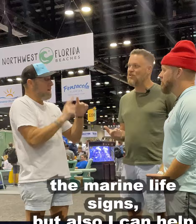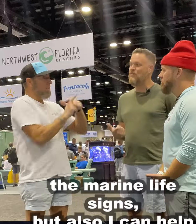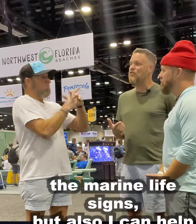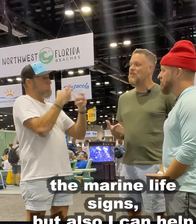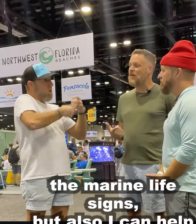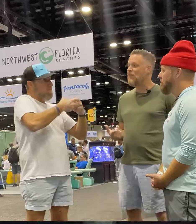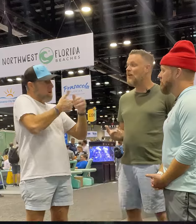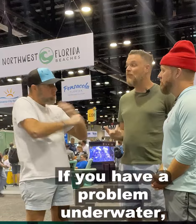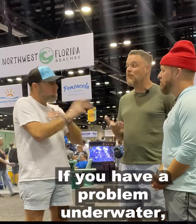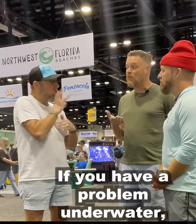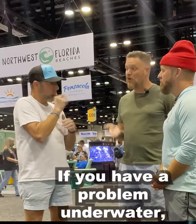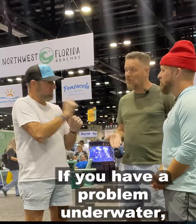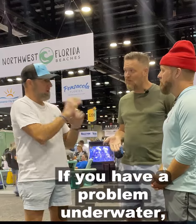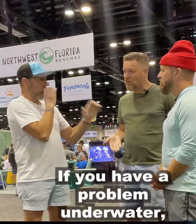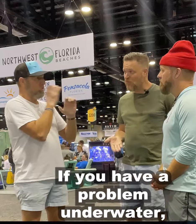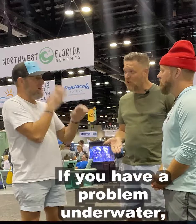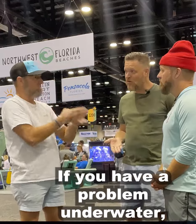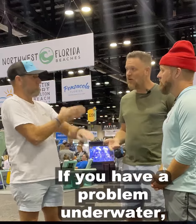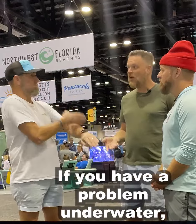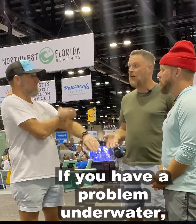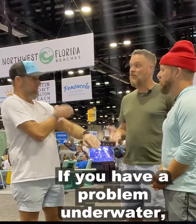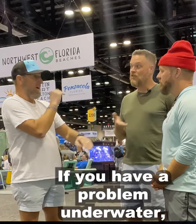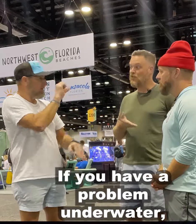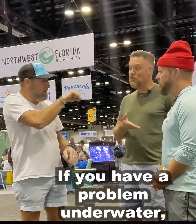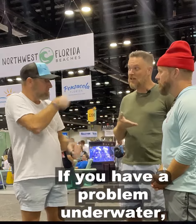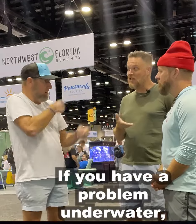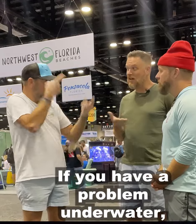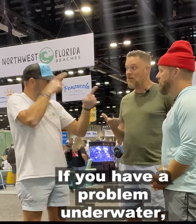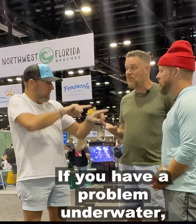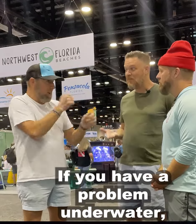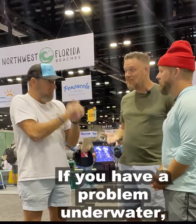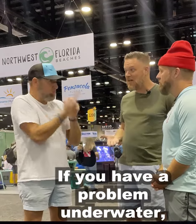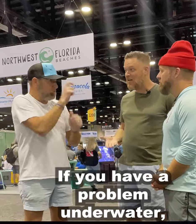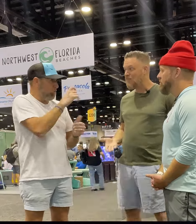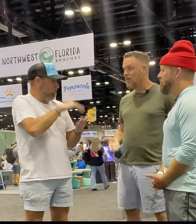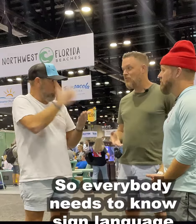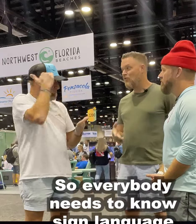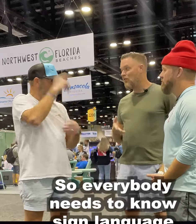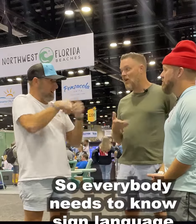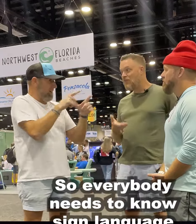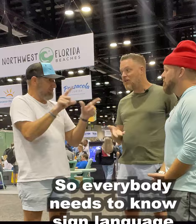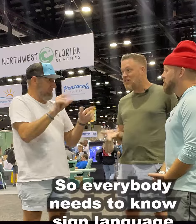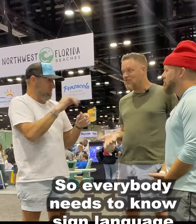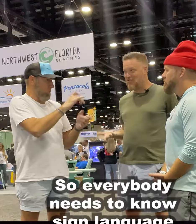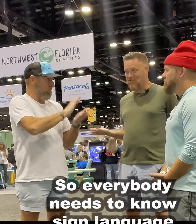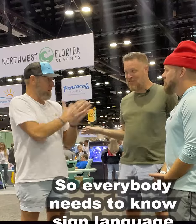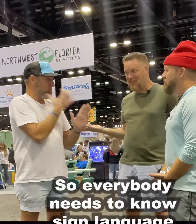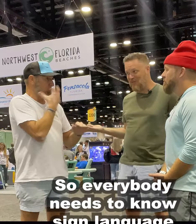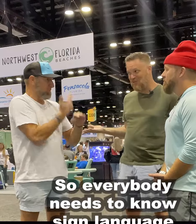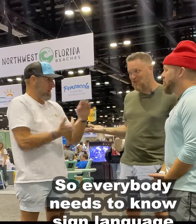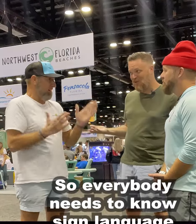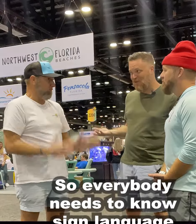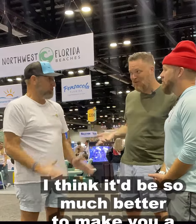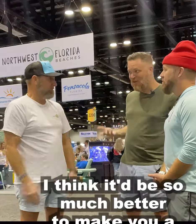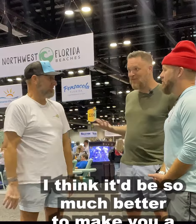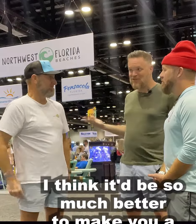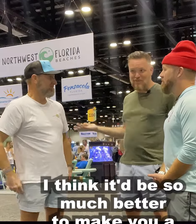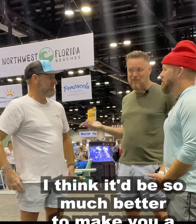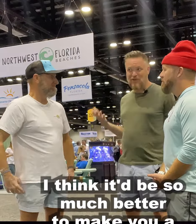communicate. If you have a problem underwater, I can communicate how to fix that. So everybody needs to know sign language underwater. I think it would be so much better